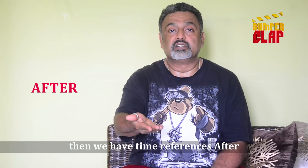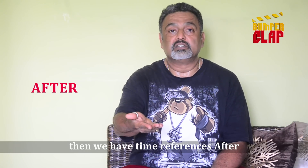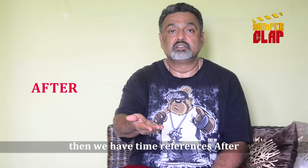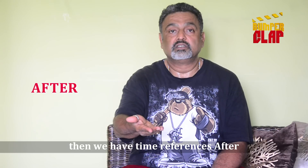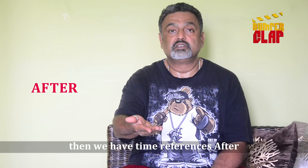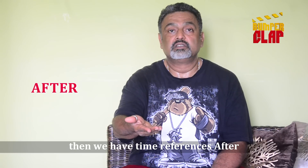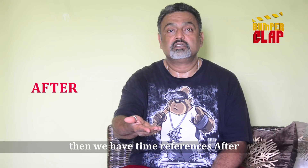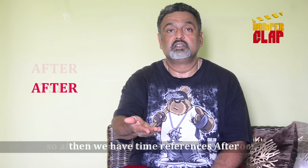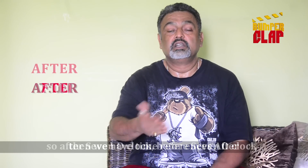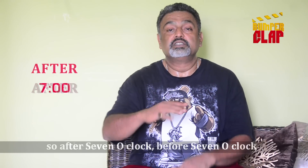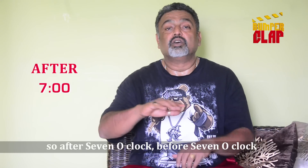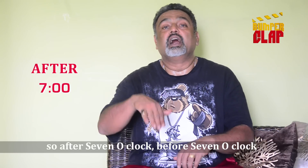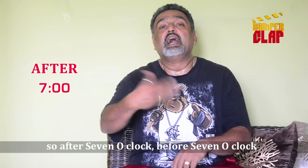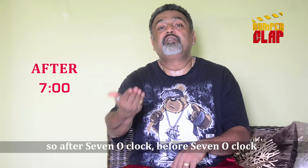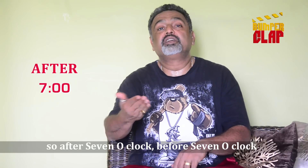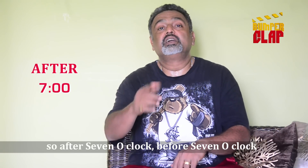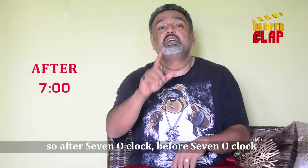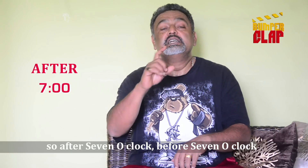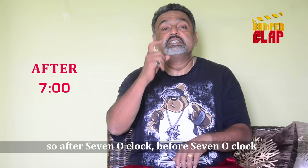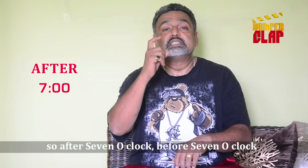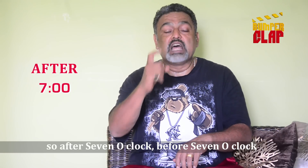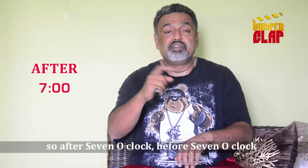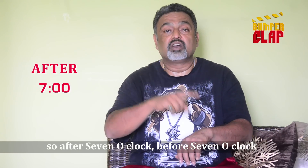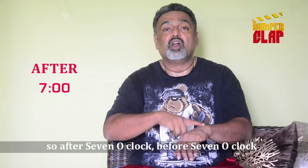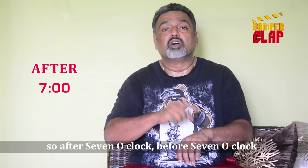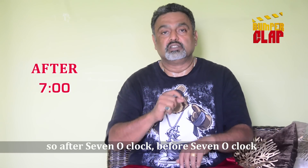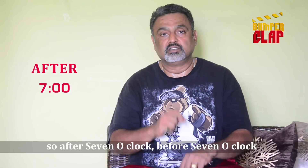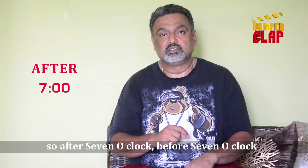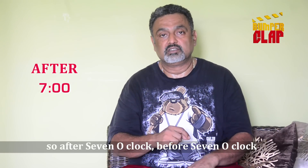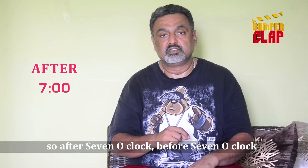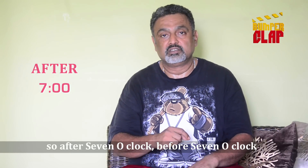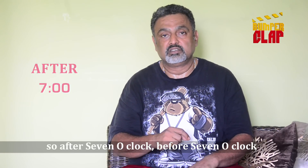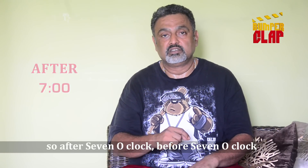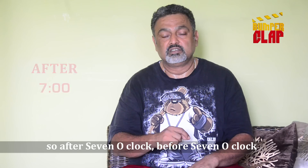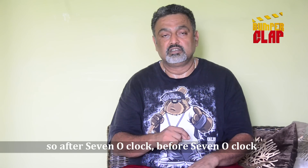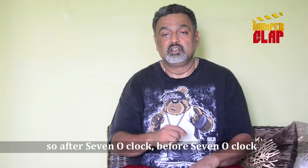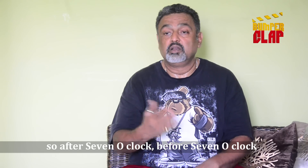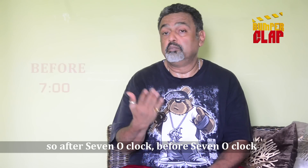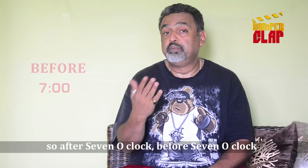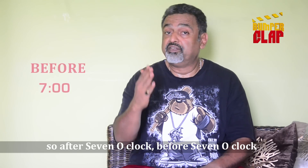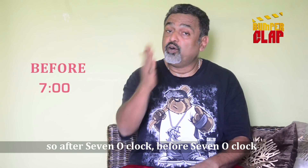after seven o'clock before